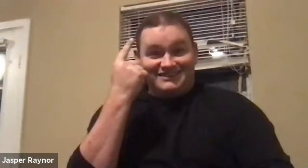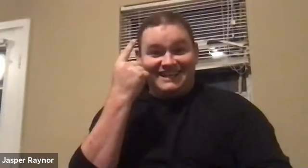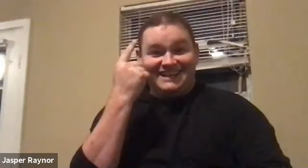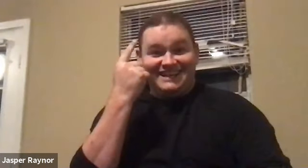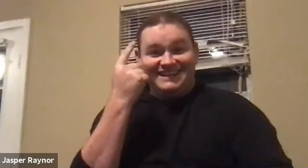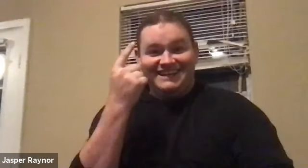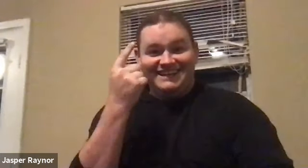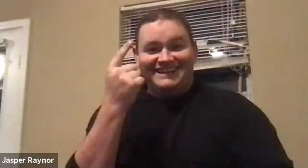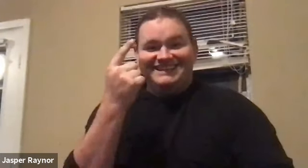You understand?